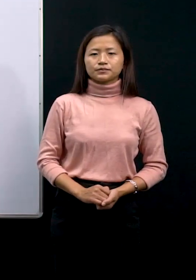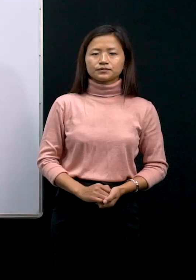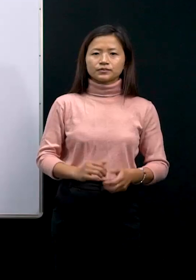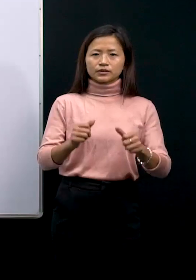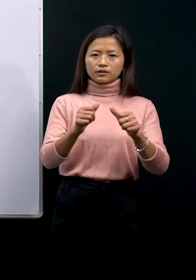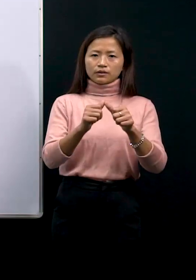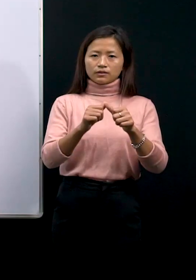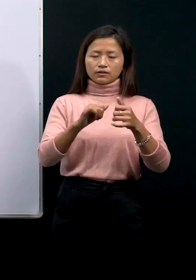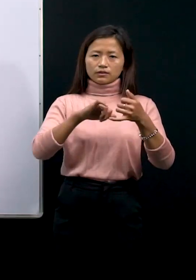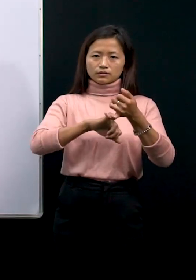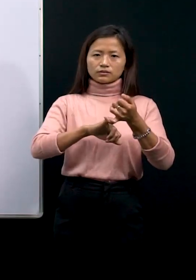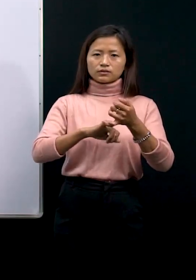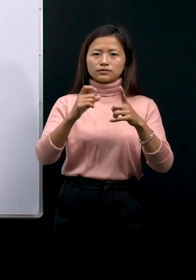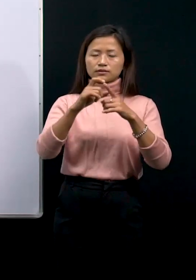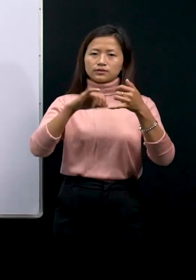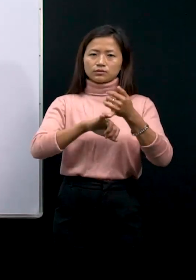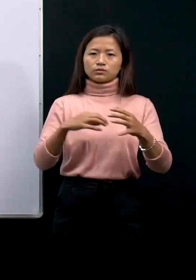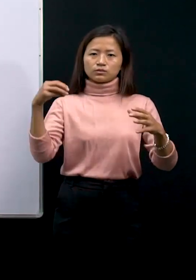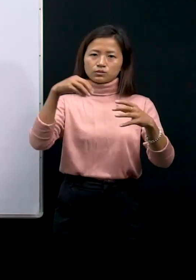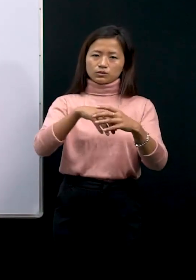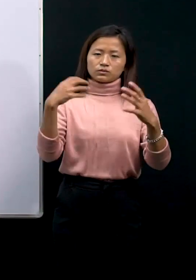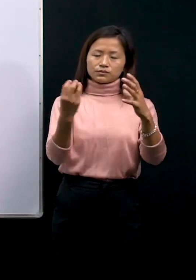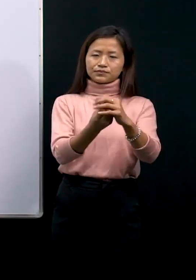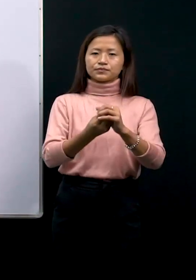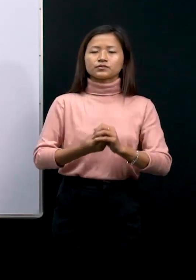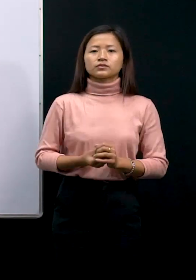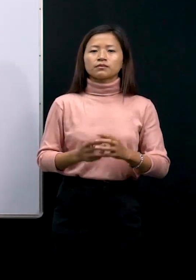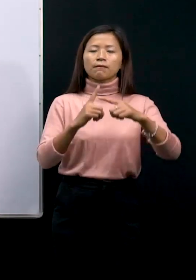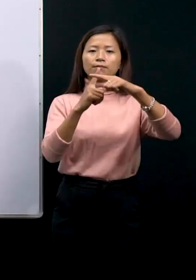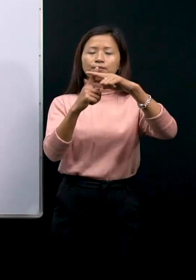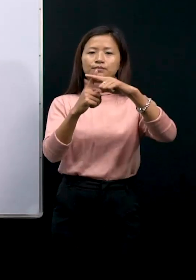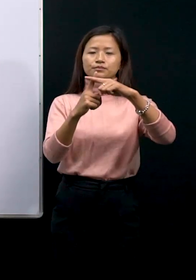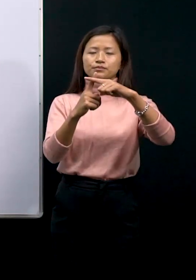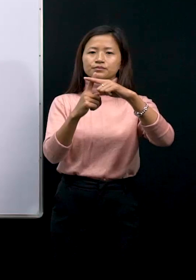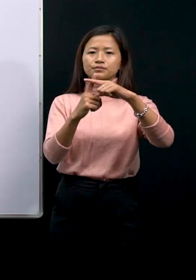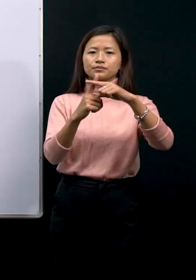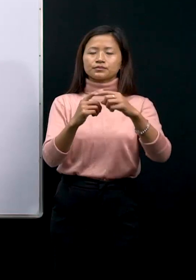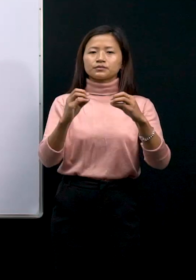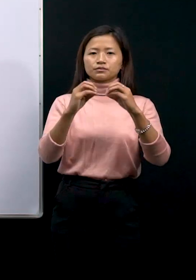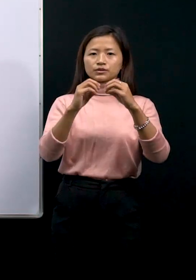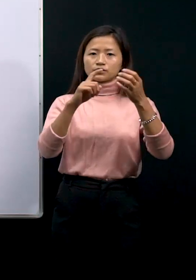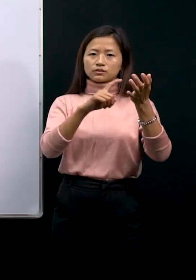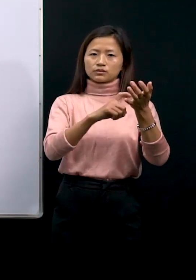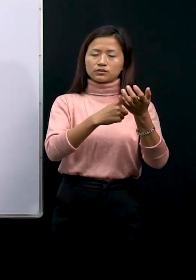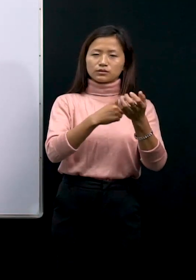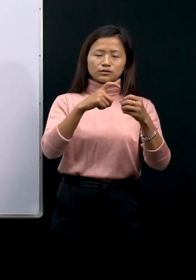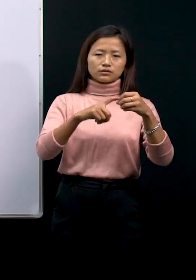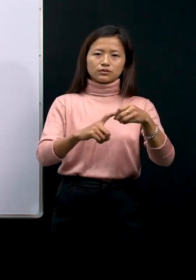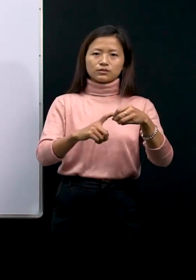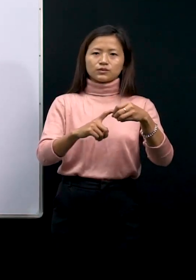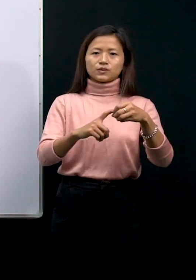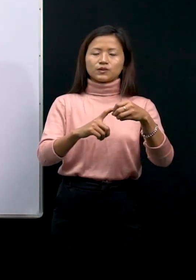AS and DS put together plus now BQ